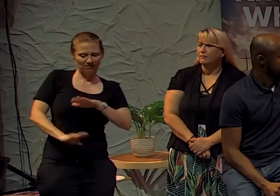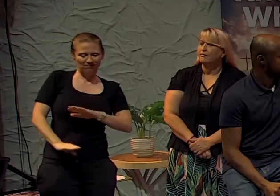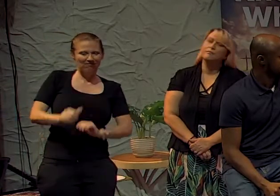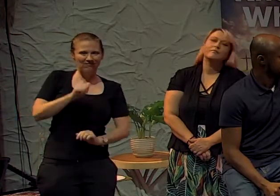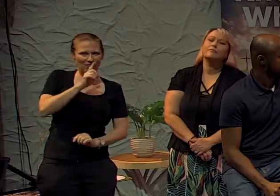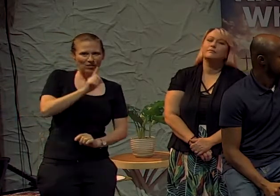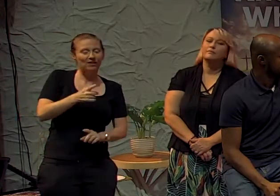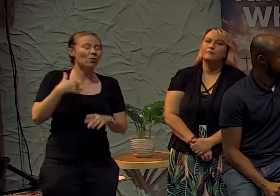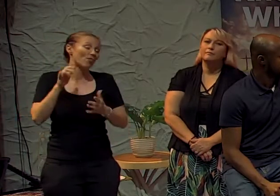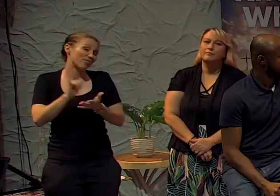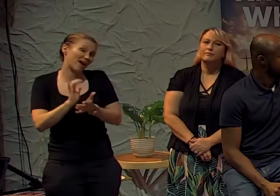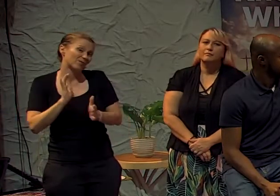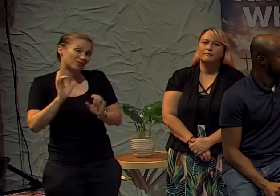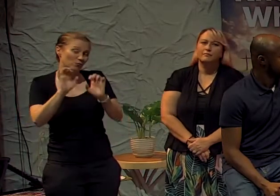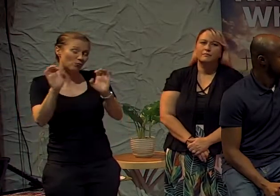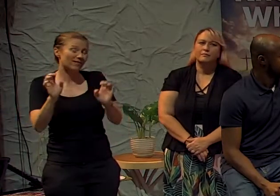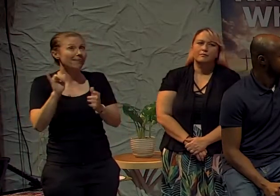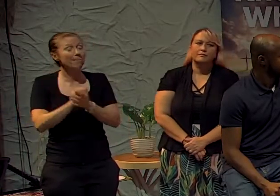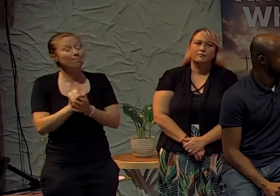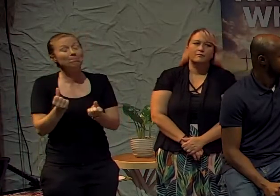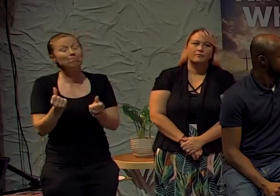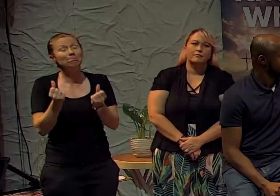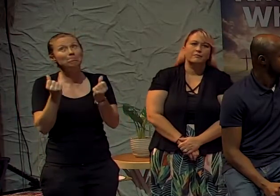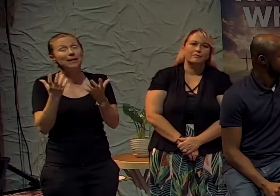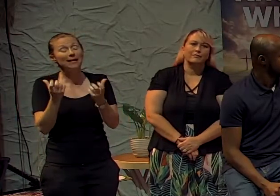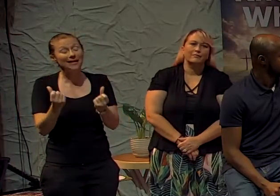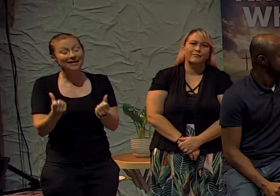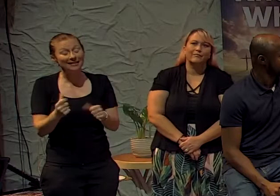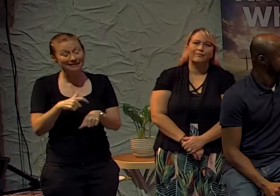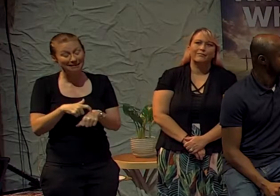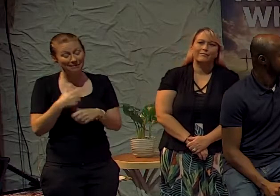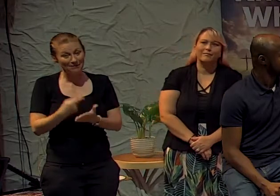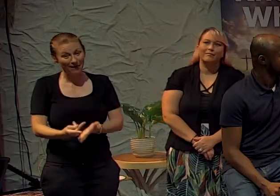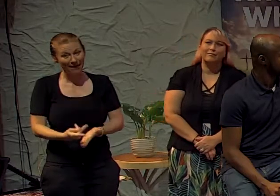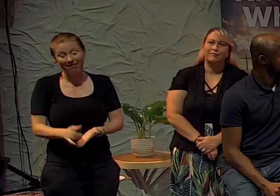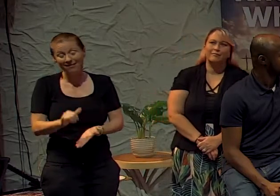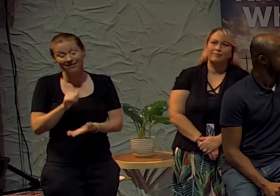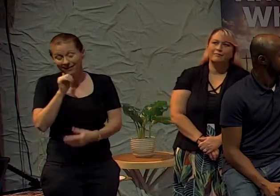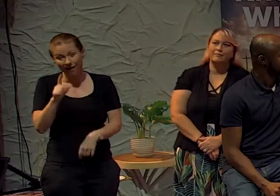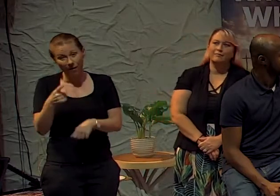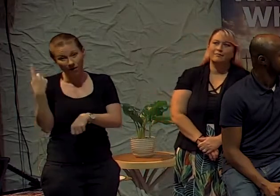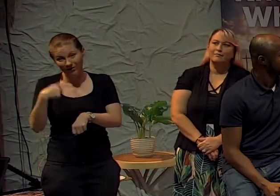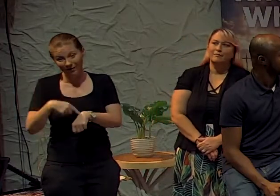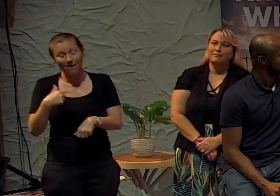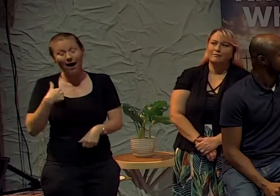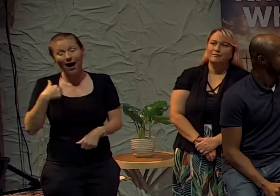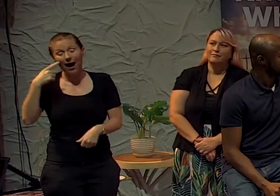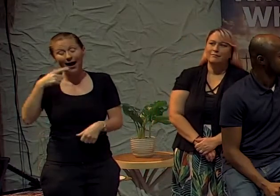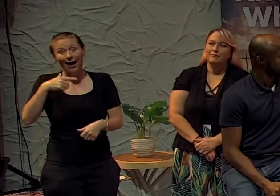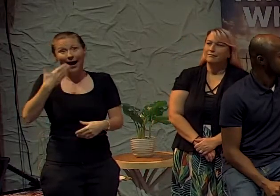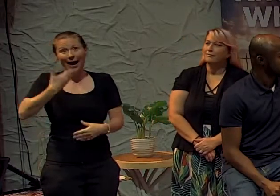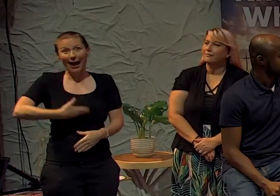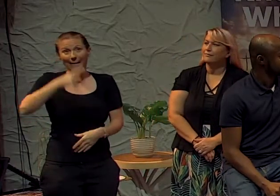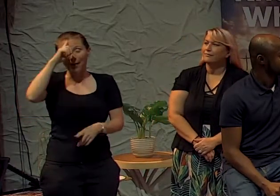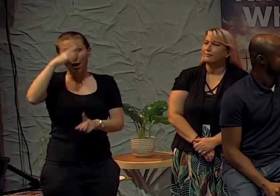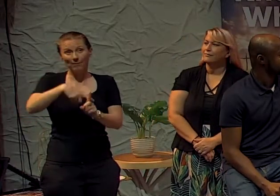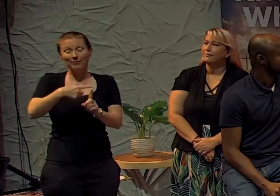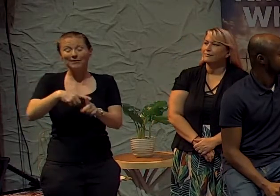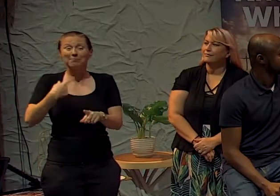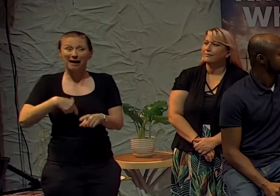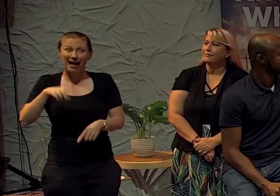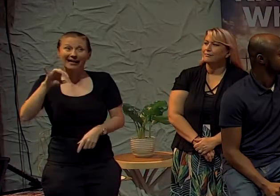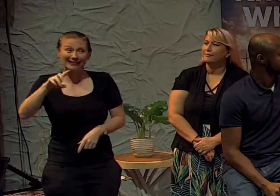guys that. That's one of my many failures, by the way. That's not the only one. I do want to tell you that, even though I am an optimist. And I'll turn over to Terry to